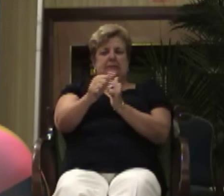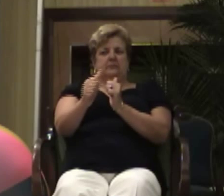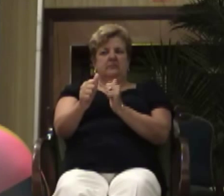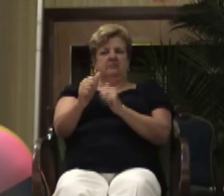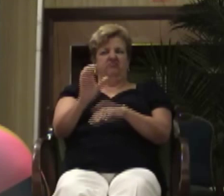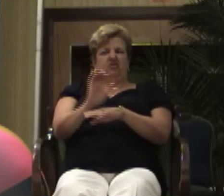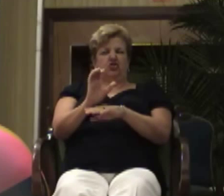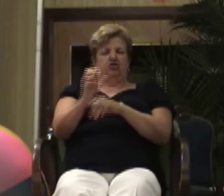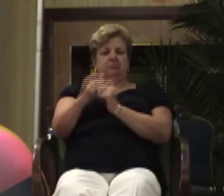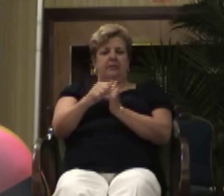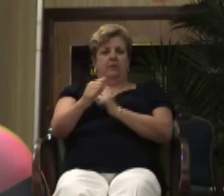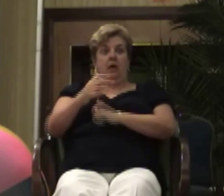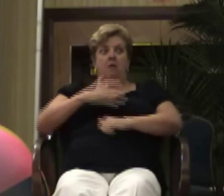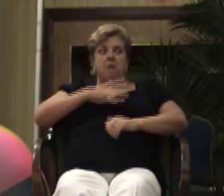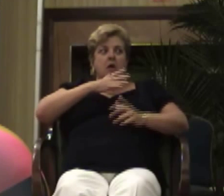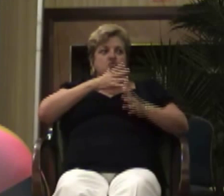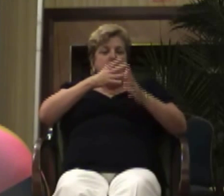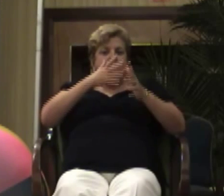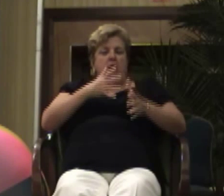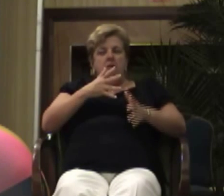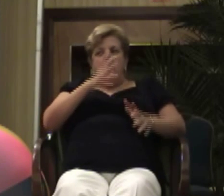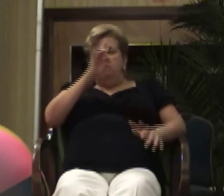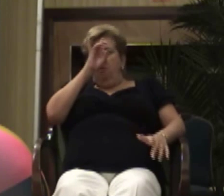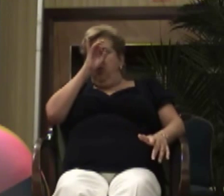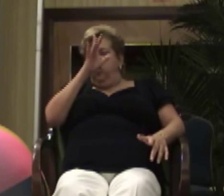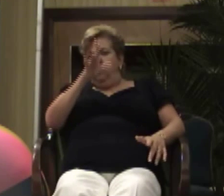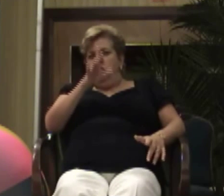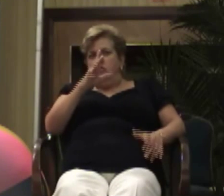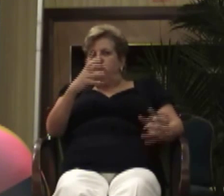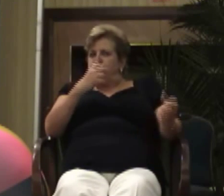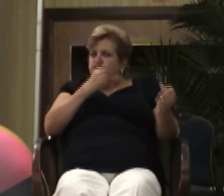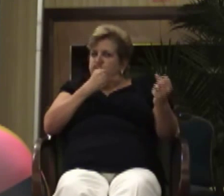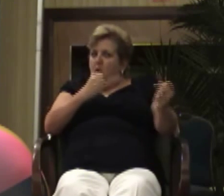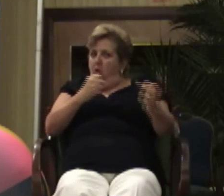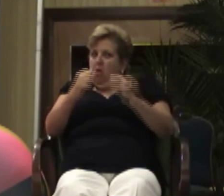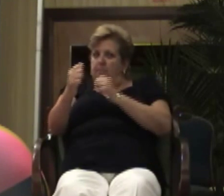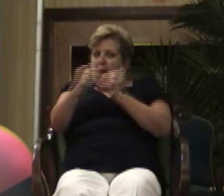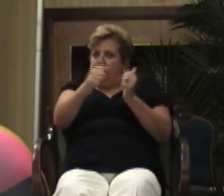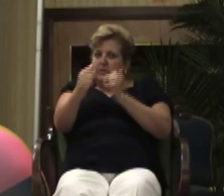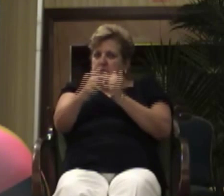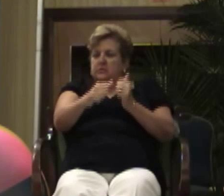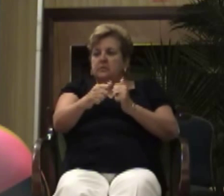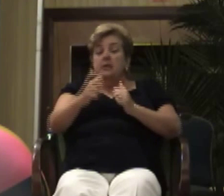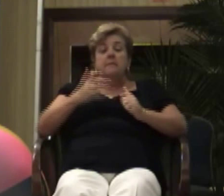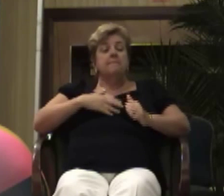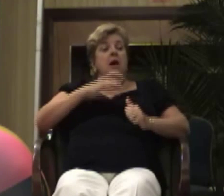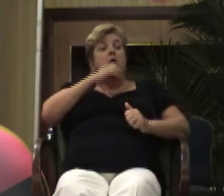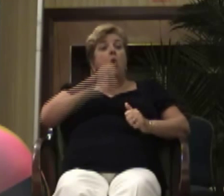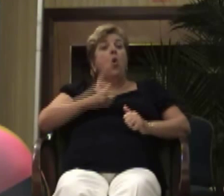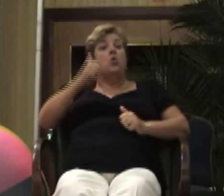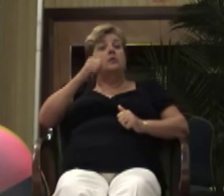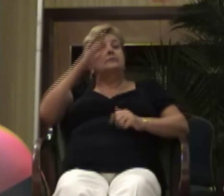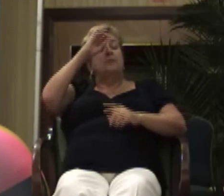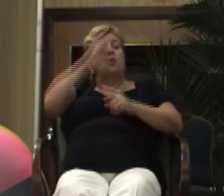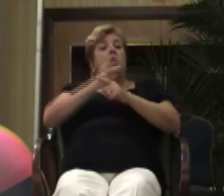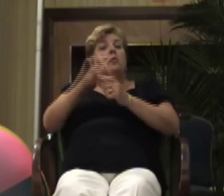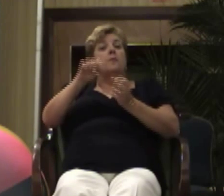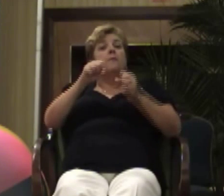My grandmother was a real Baptist. And my oldest brother broke his neck in a